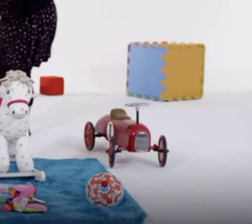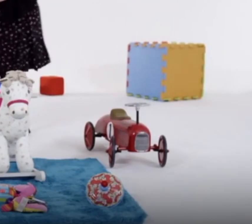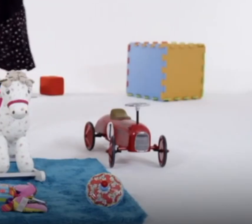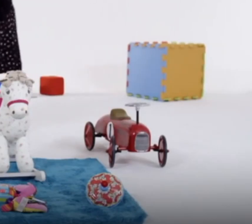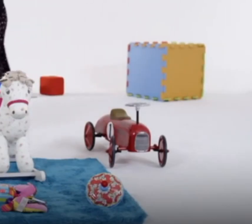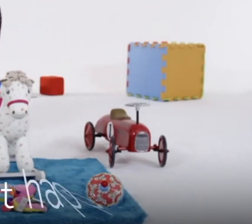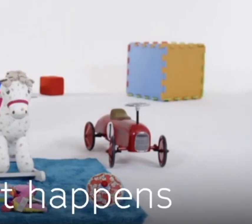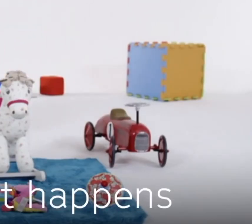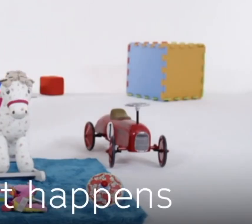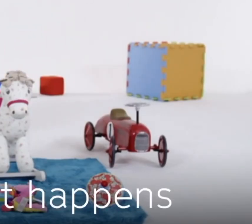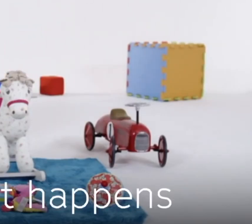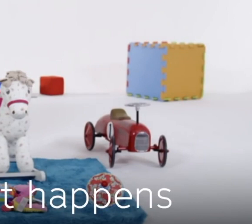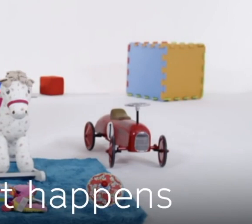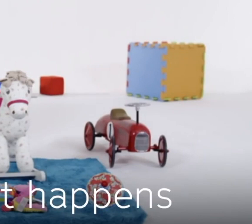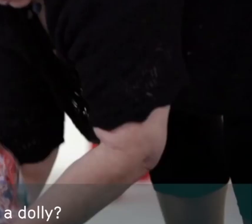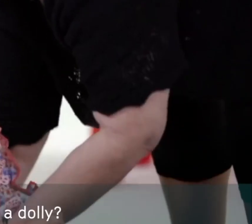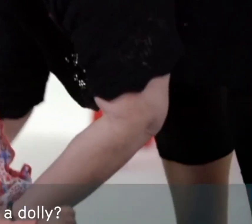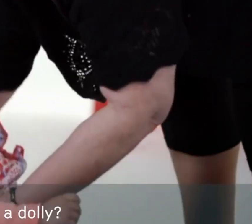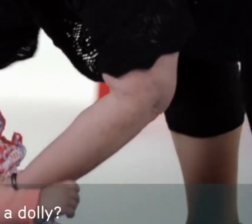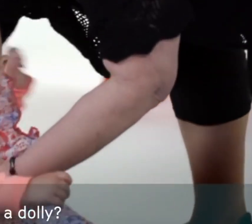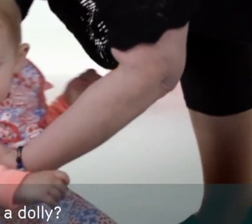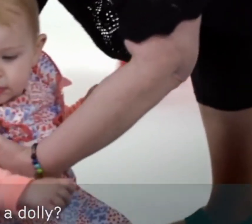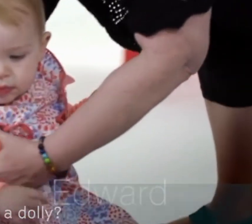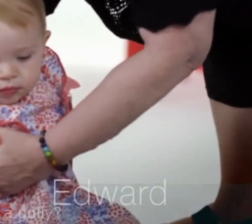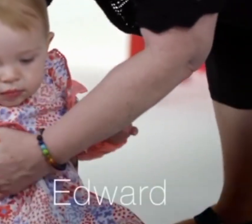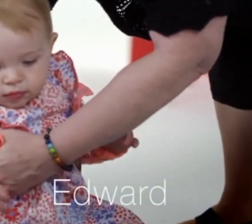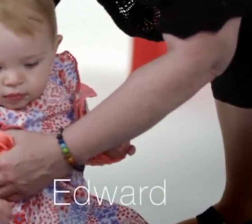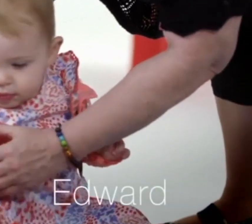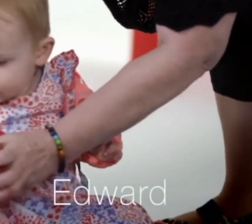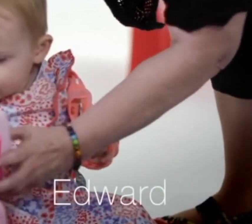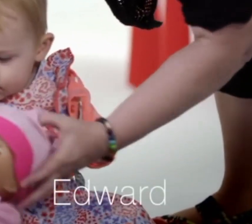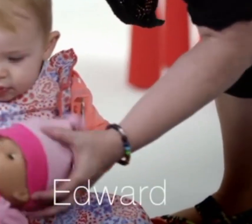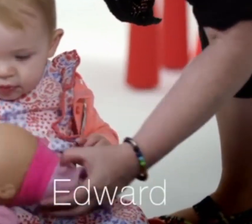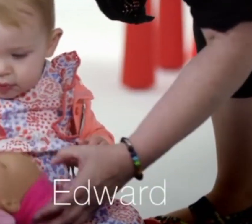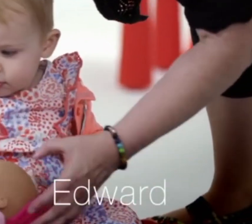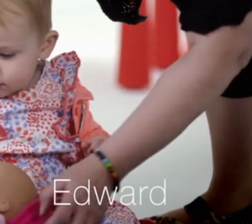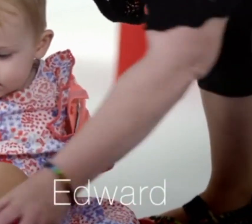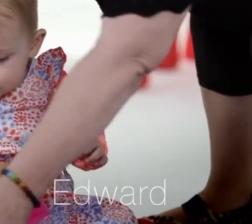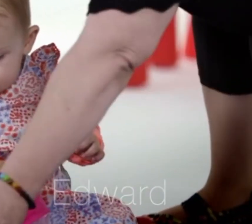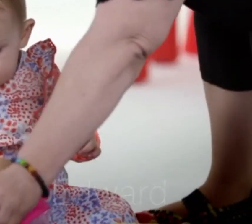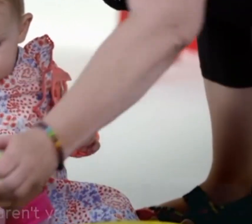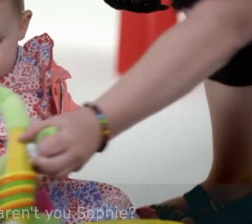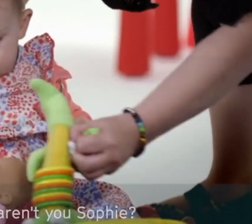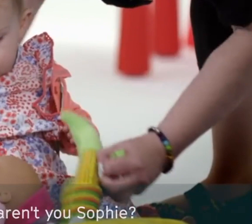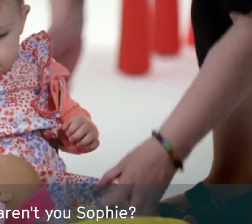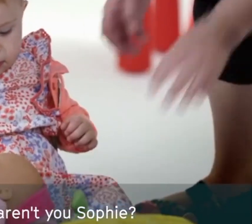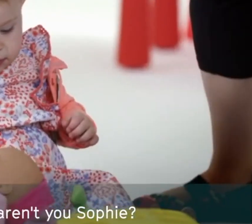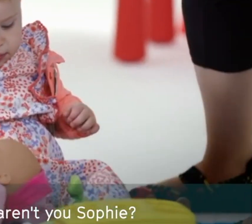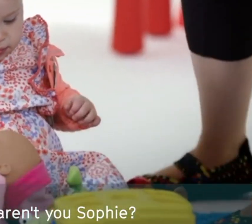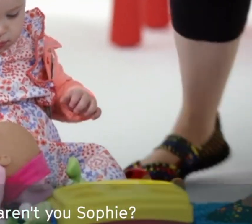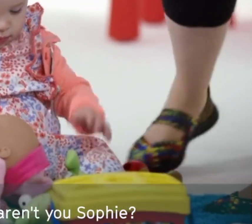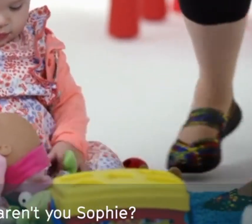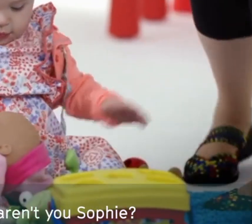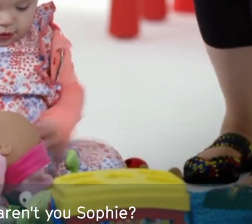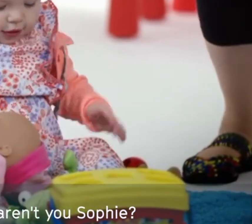Look at this. Look at this. Do you like a dolly? Should we go for the dolly? There's a good girl. You're a good little girl, aren't